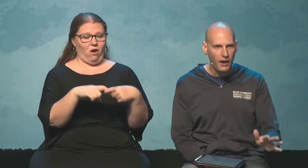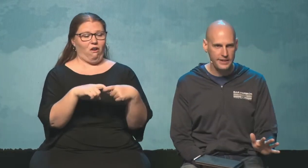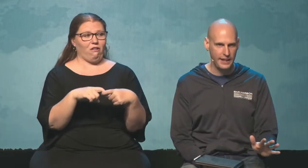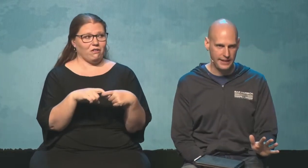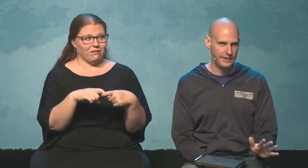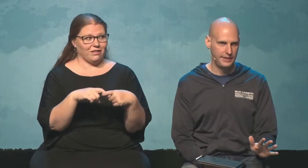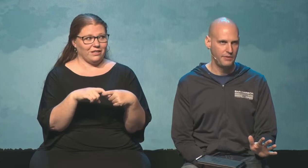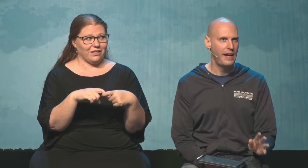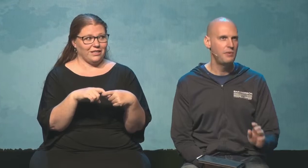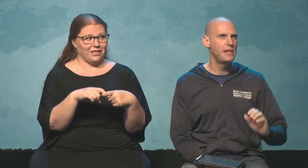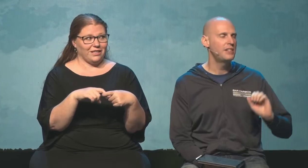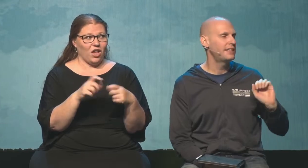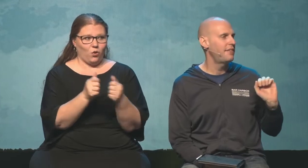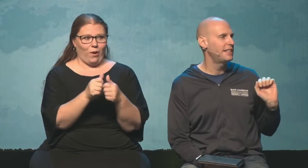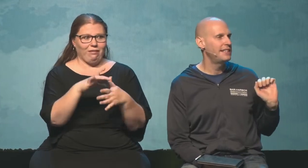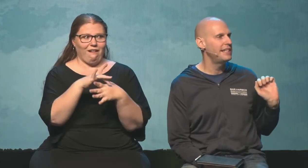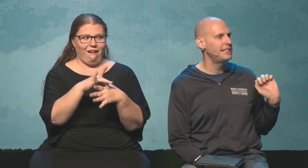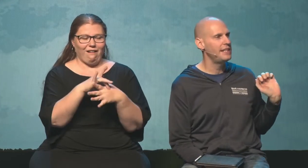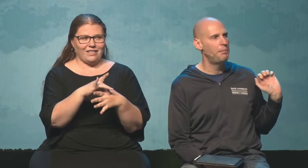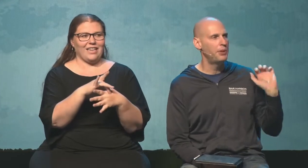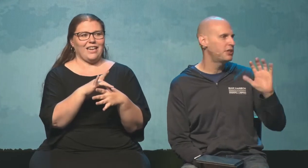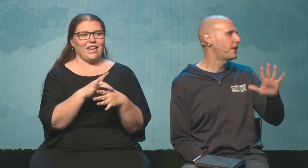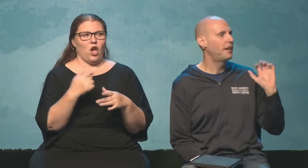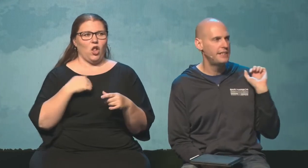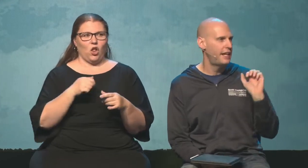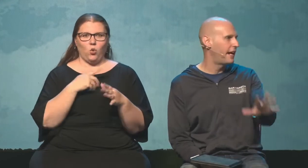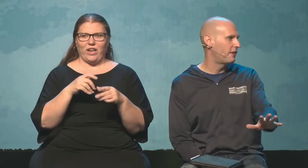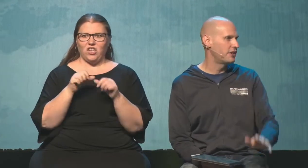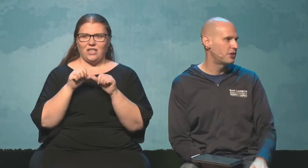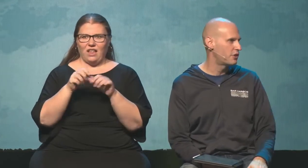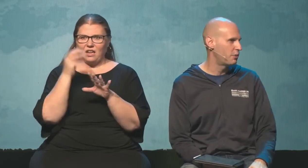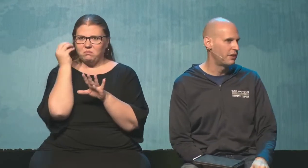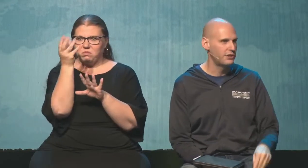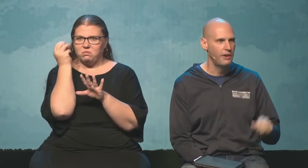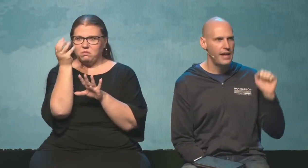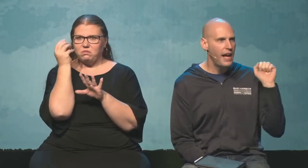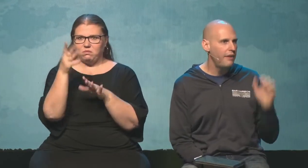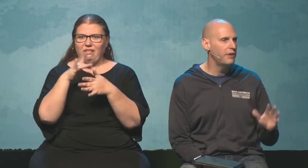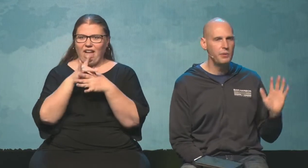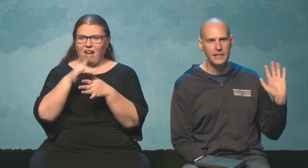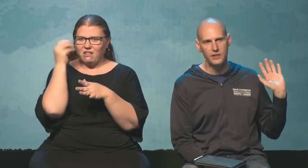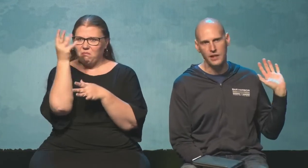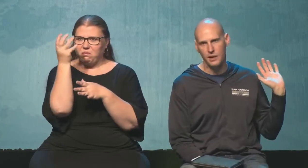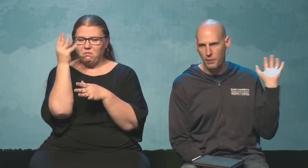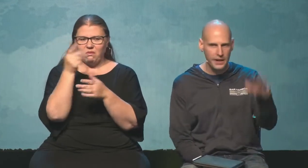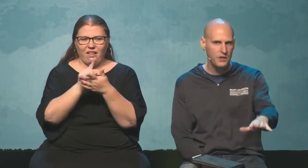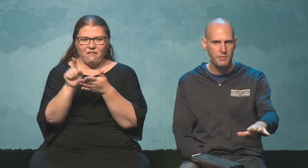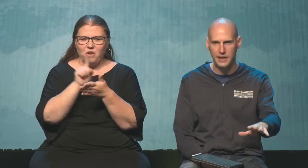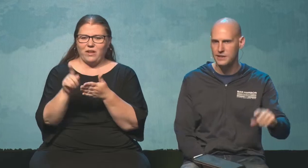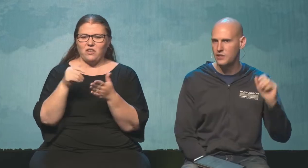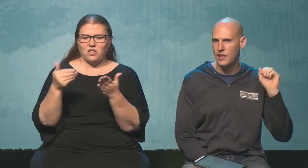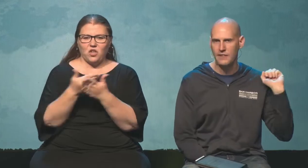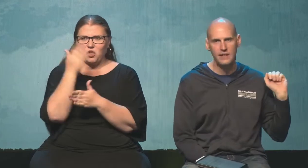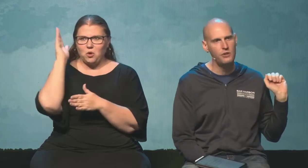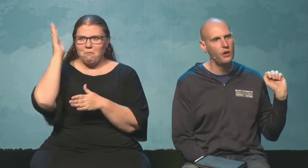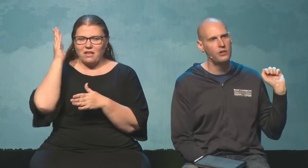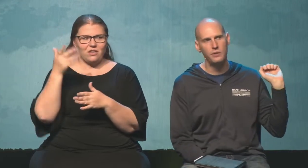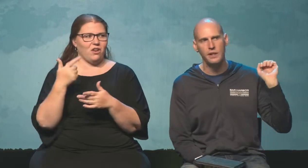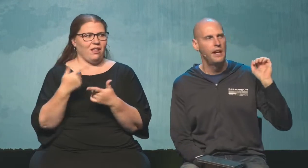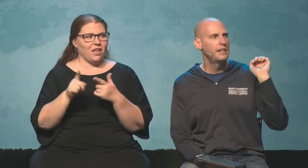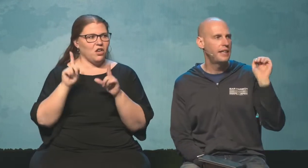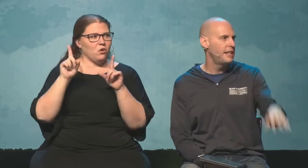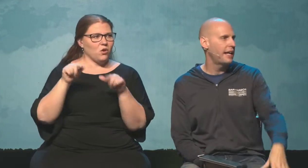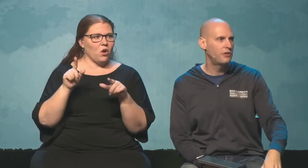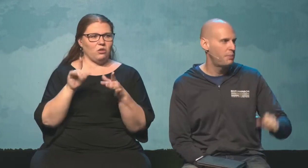the content, right? We just have this tendency to push content out in church world. So every week there's a brand new message, and then you go to